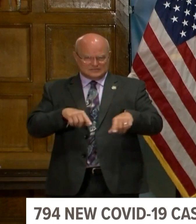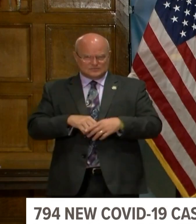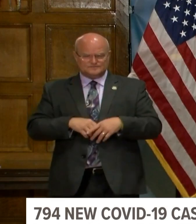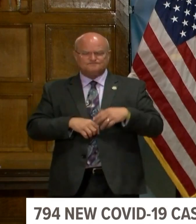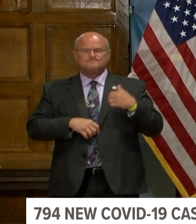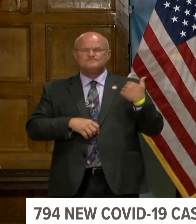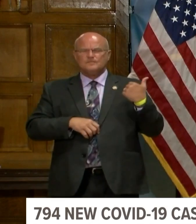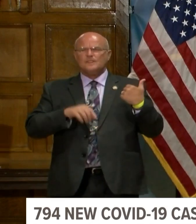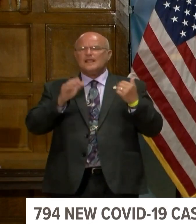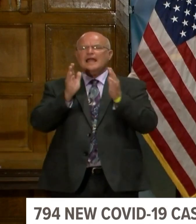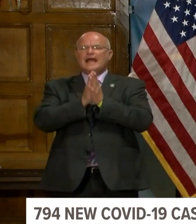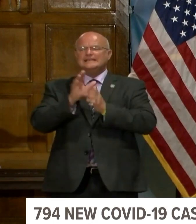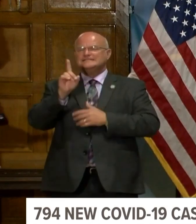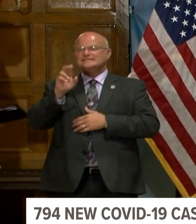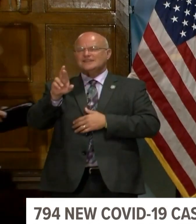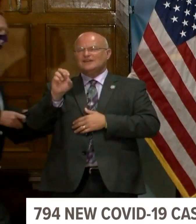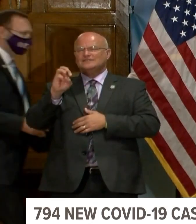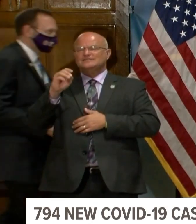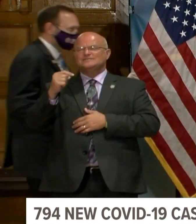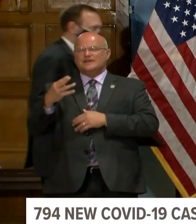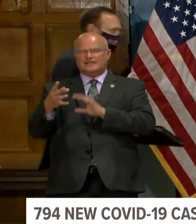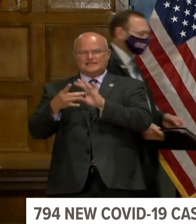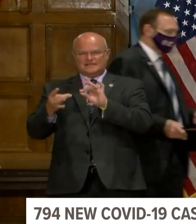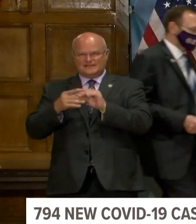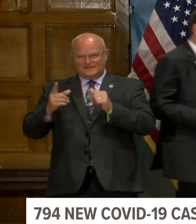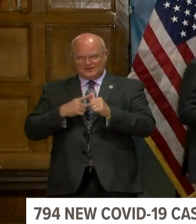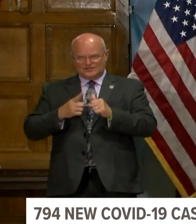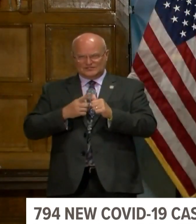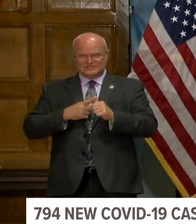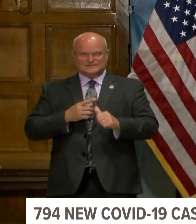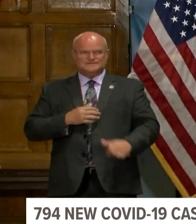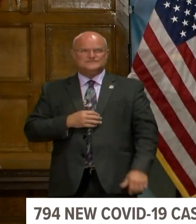Smith to tackle that first.